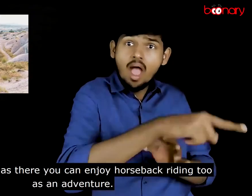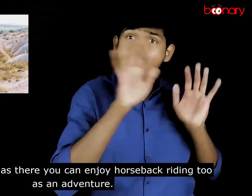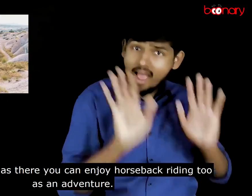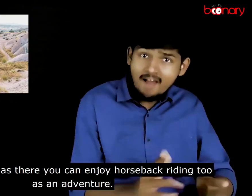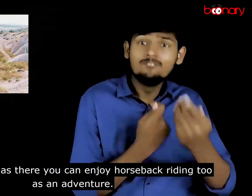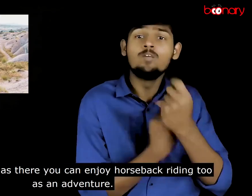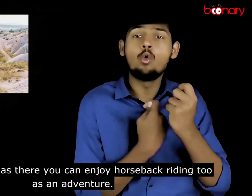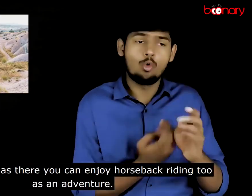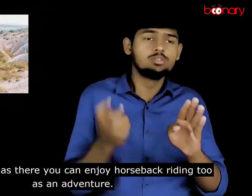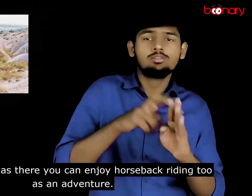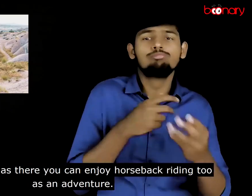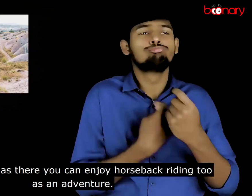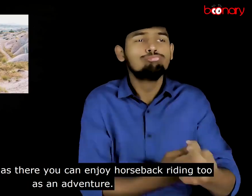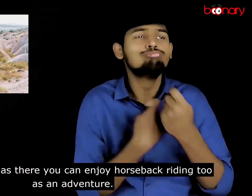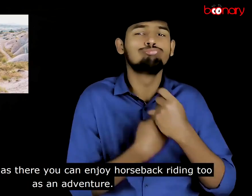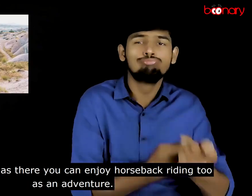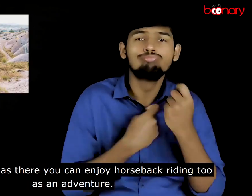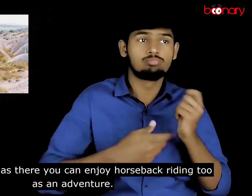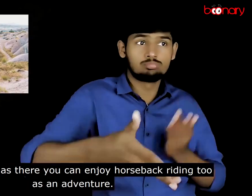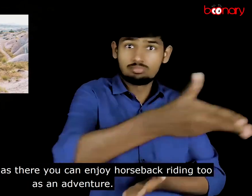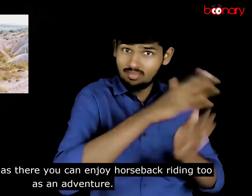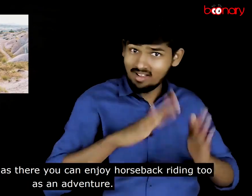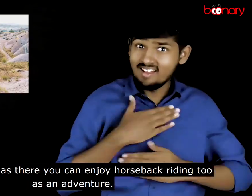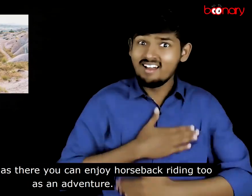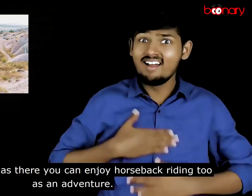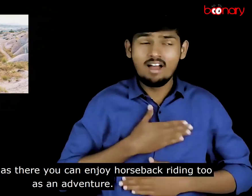can enjoy horseback riding too as an adventure.